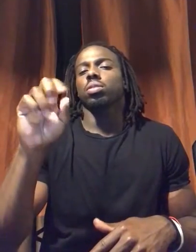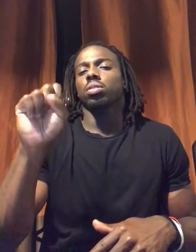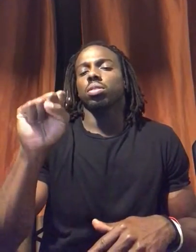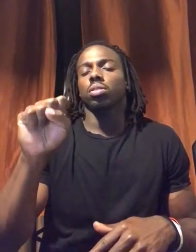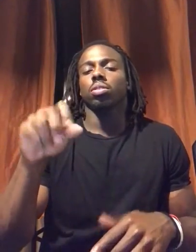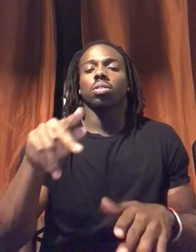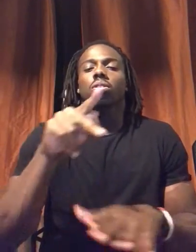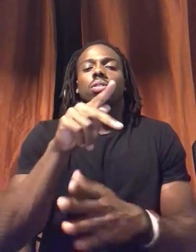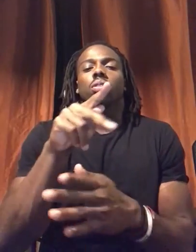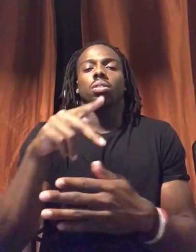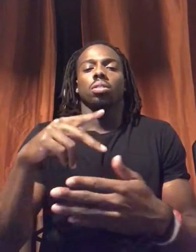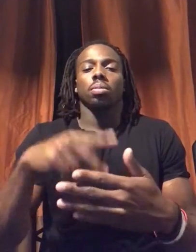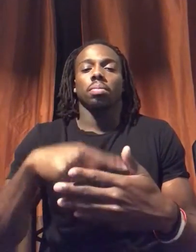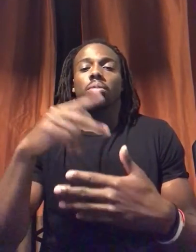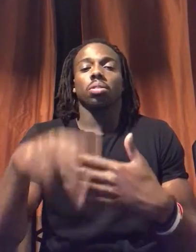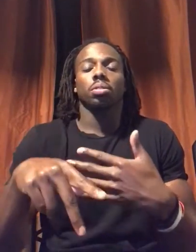On either.